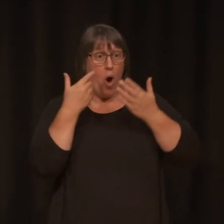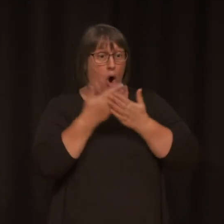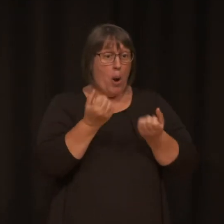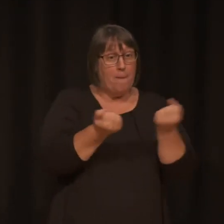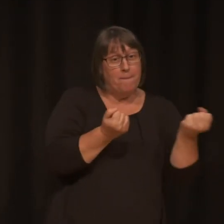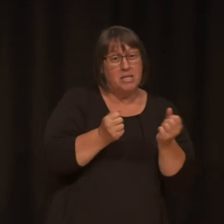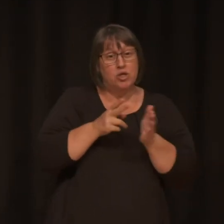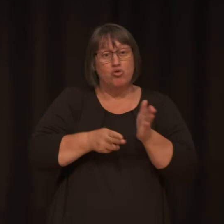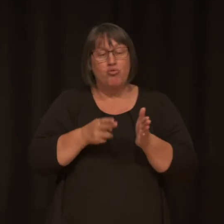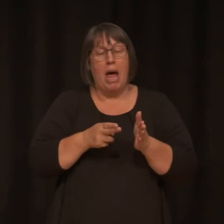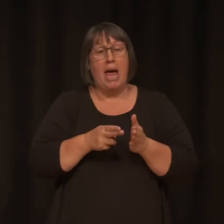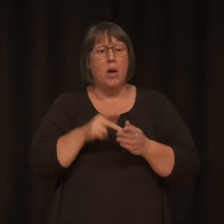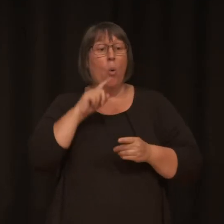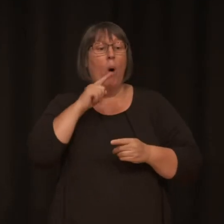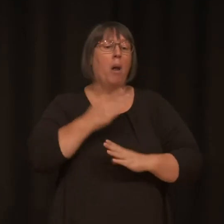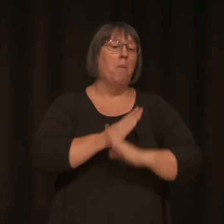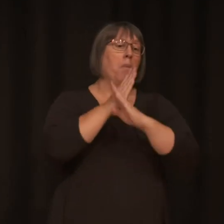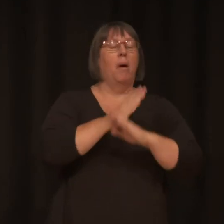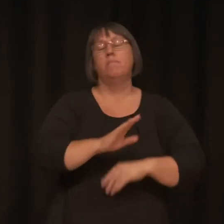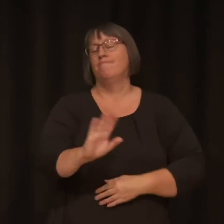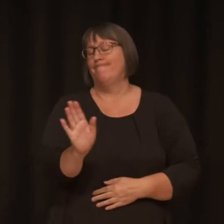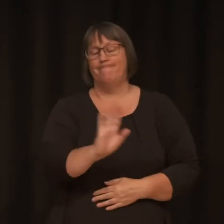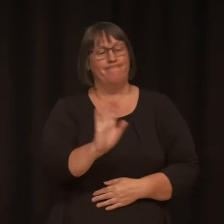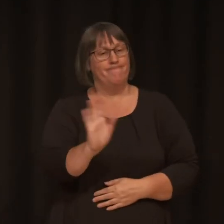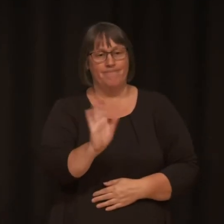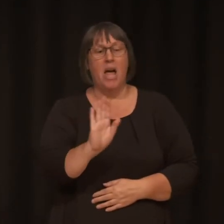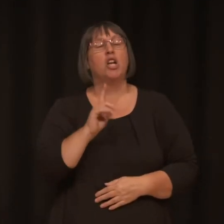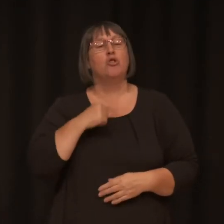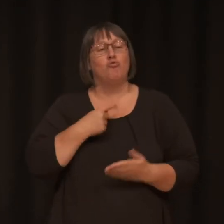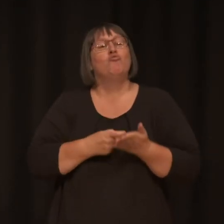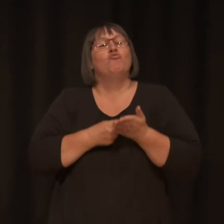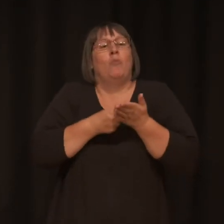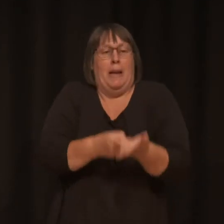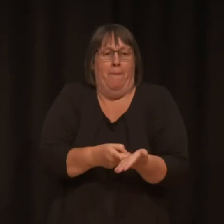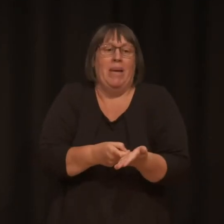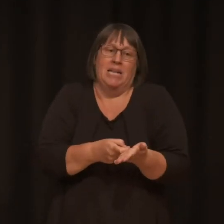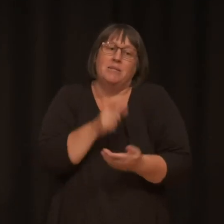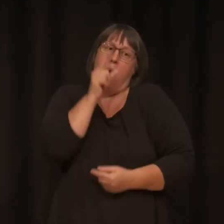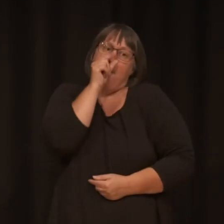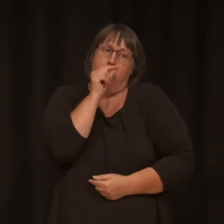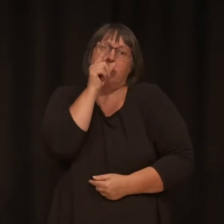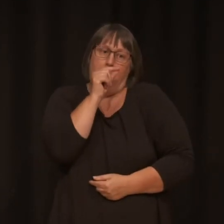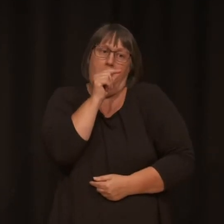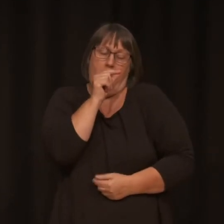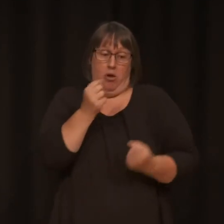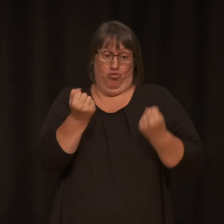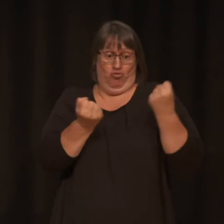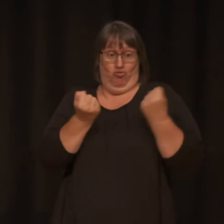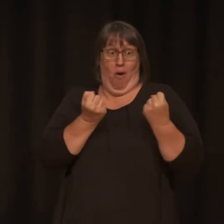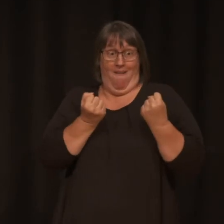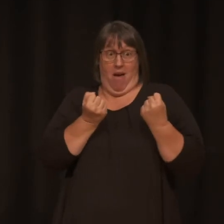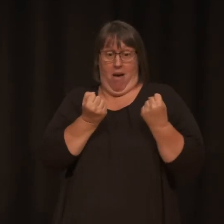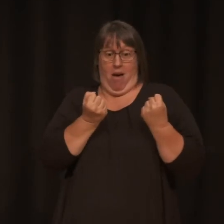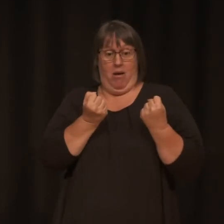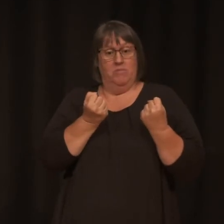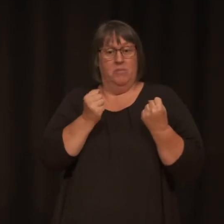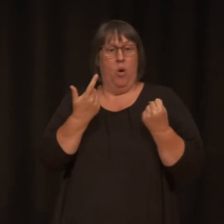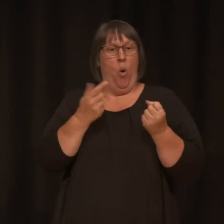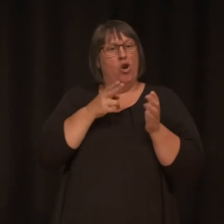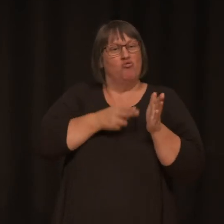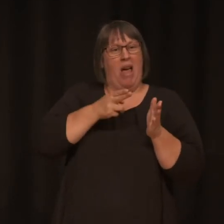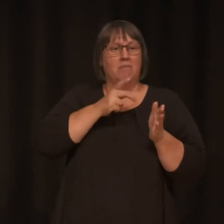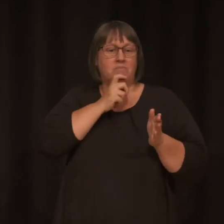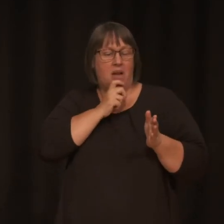some people will have legitimate reasons for not wearing a face covering. But where possible, drivers will be encouraging passengers to wear a